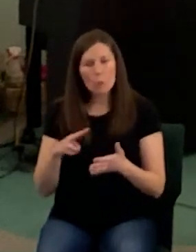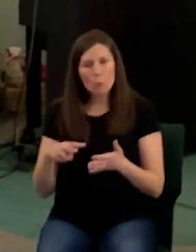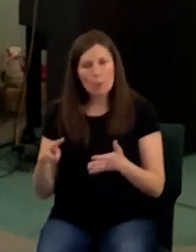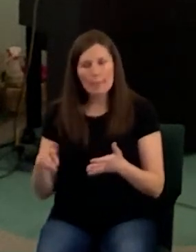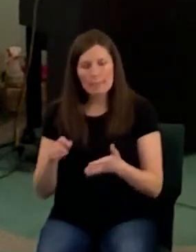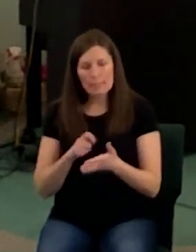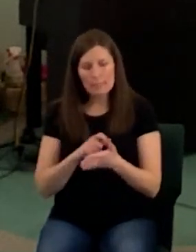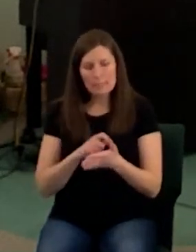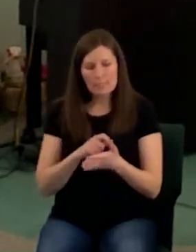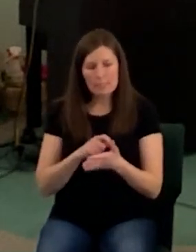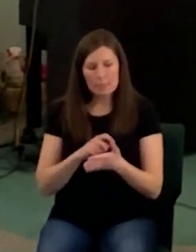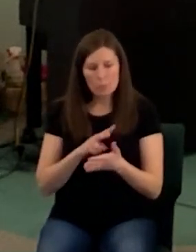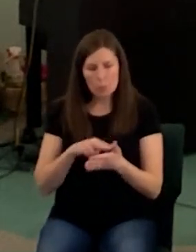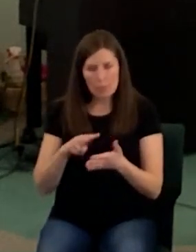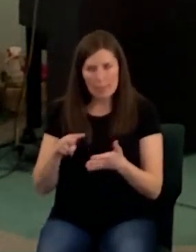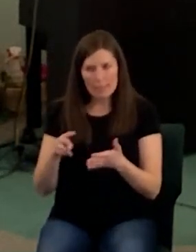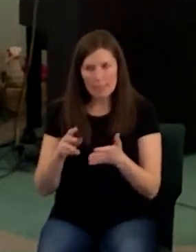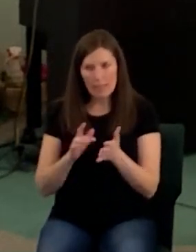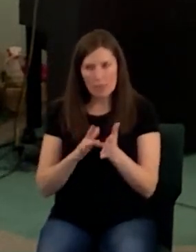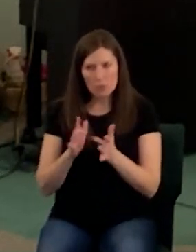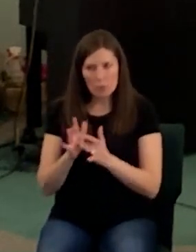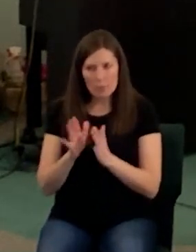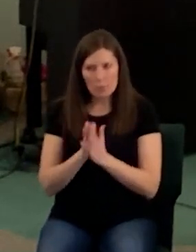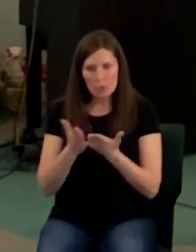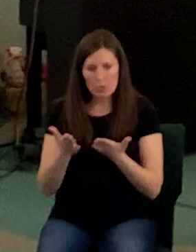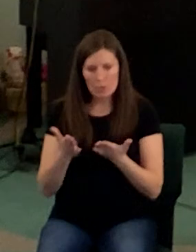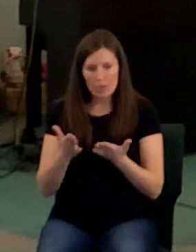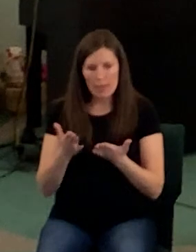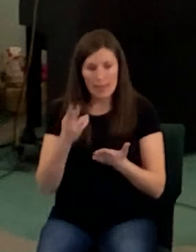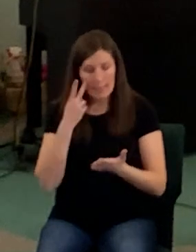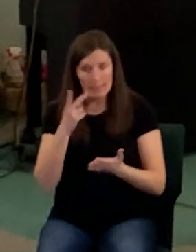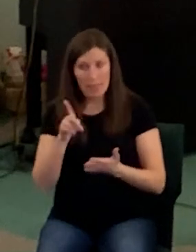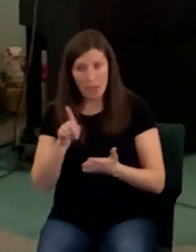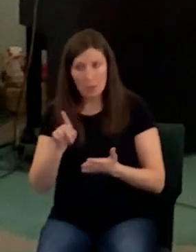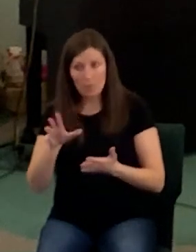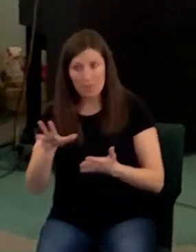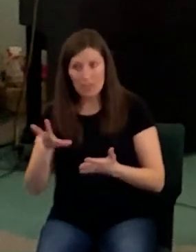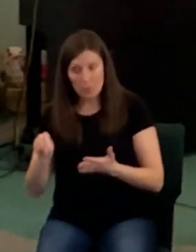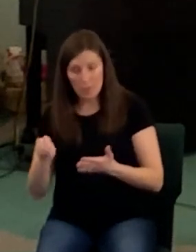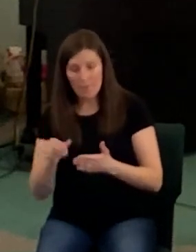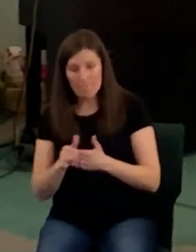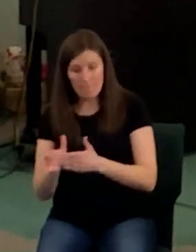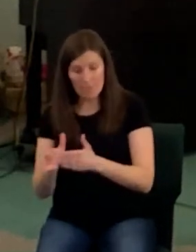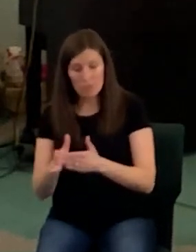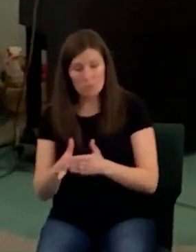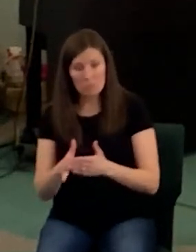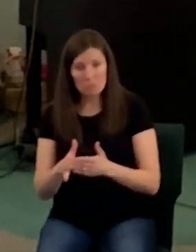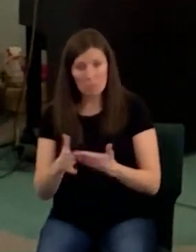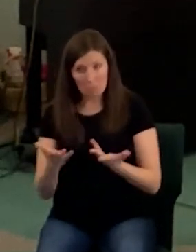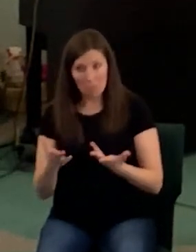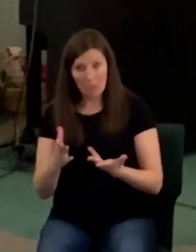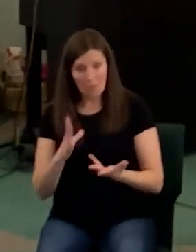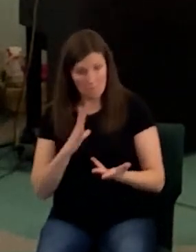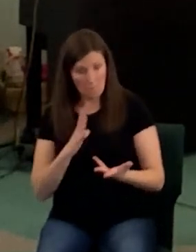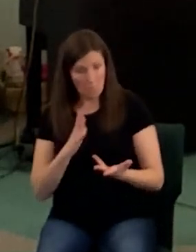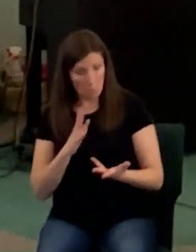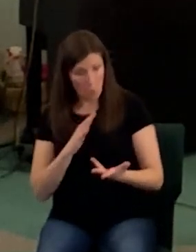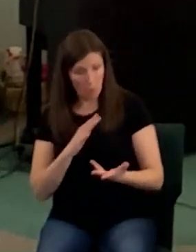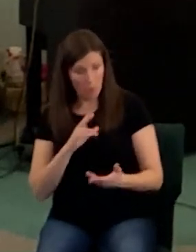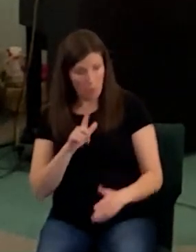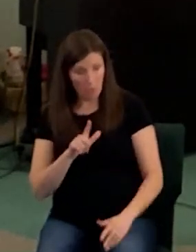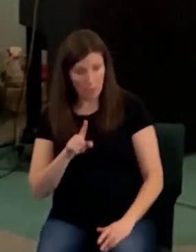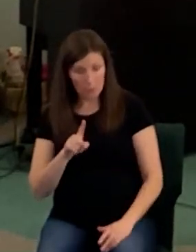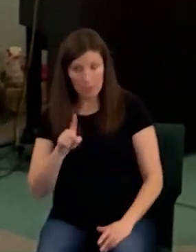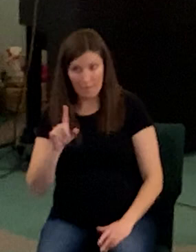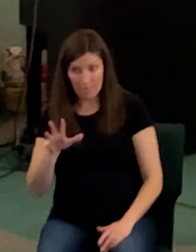reading. 153 fish to me is 153 fish, at least as I read it. But there would be, and this is something that we expect